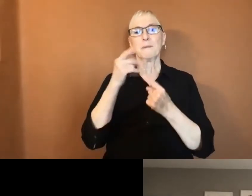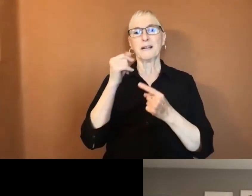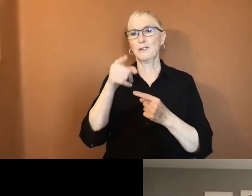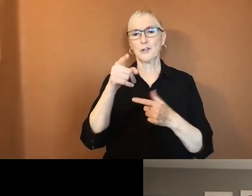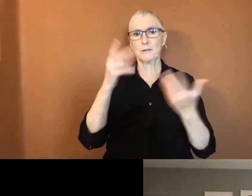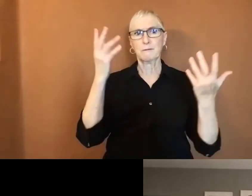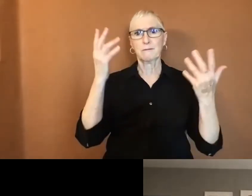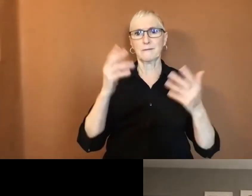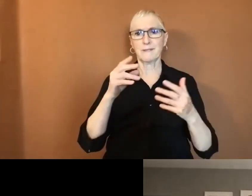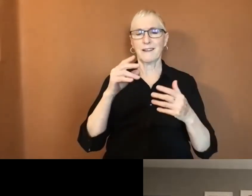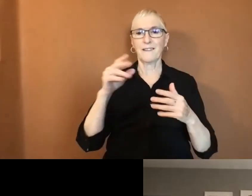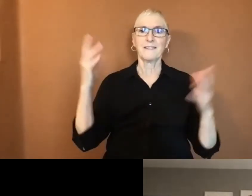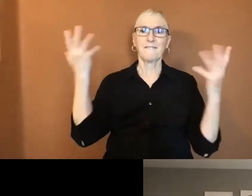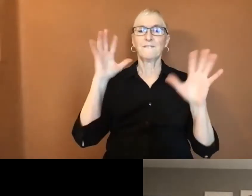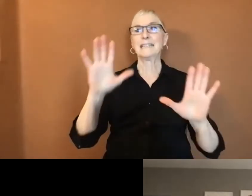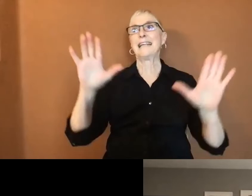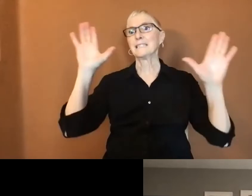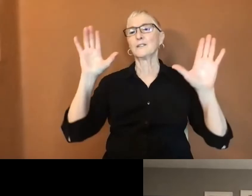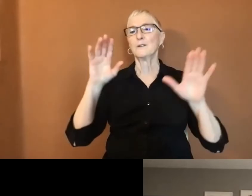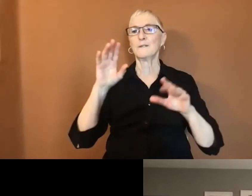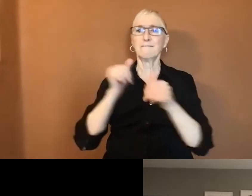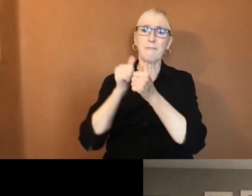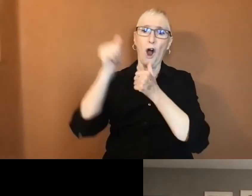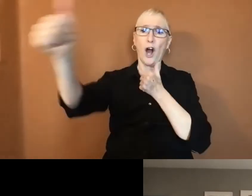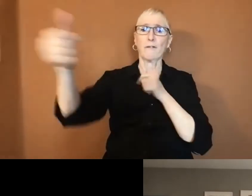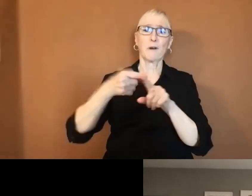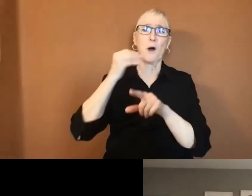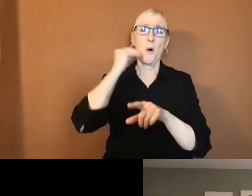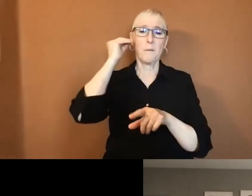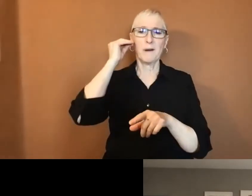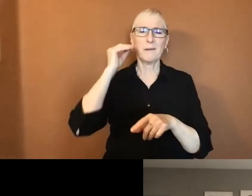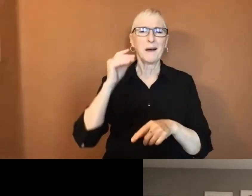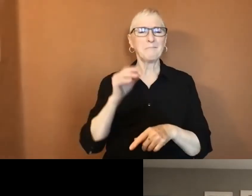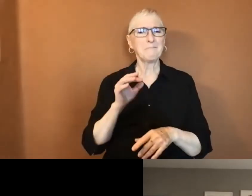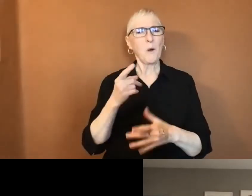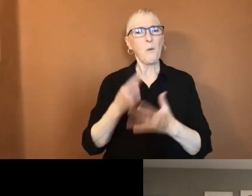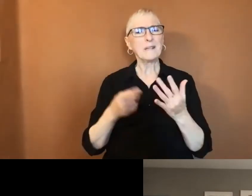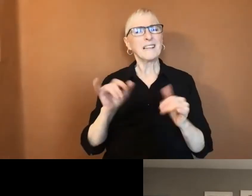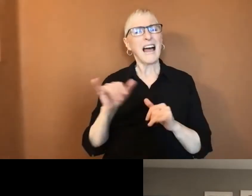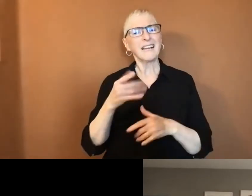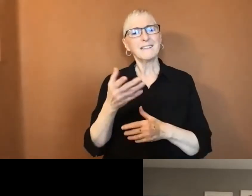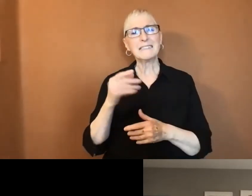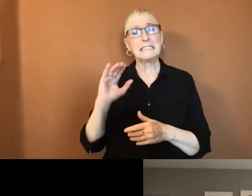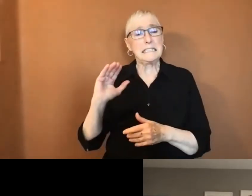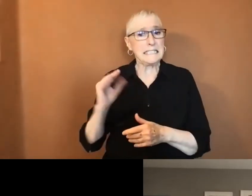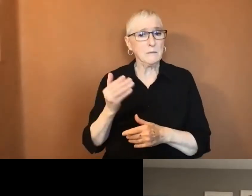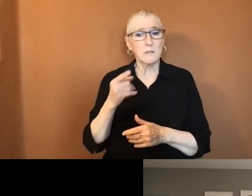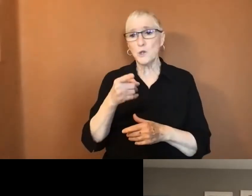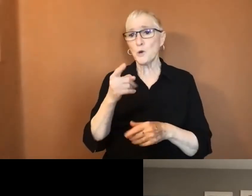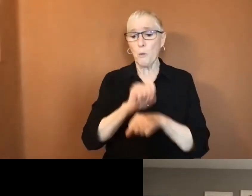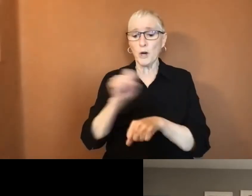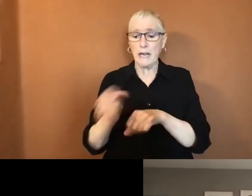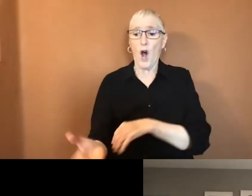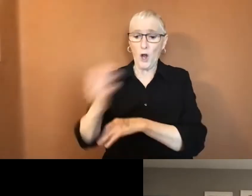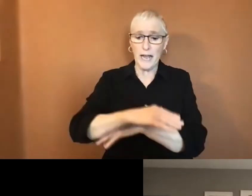this kind of fantastical, like super far from home. But what has it been like? Sounds like, you're either working all day